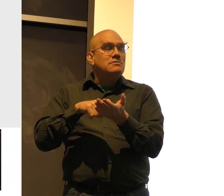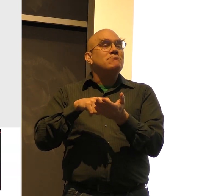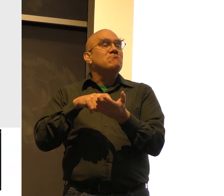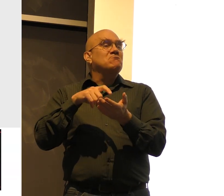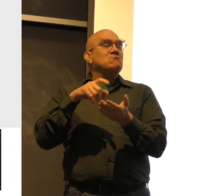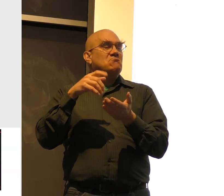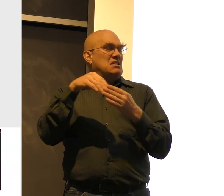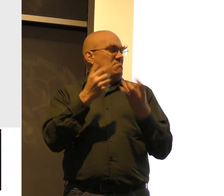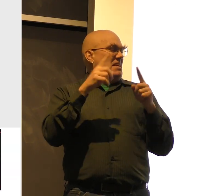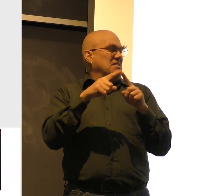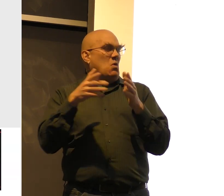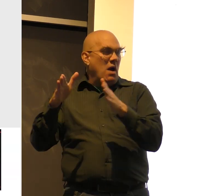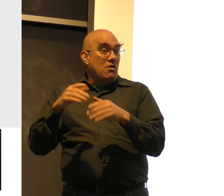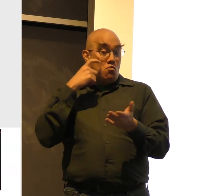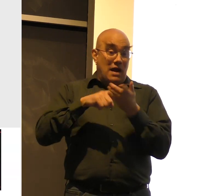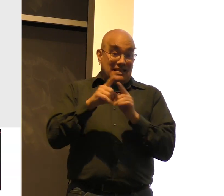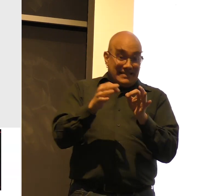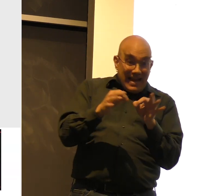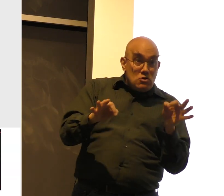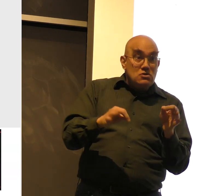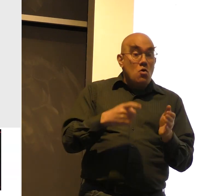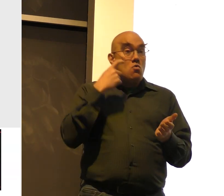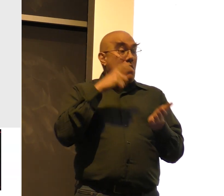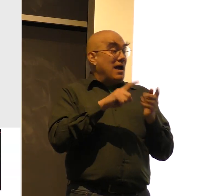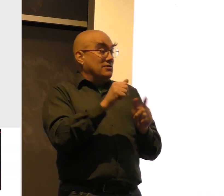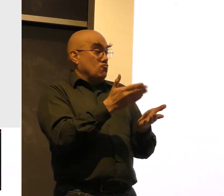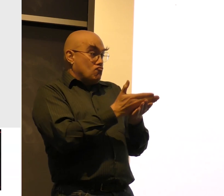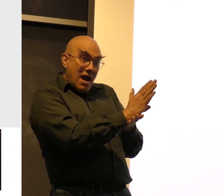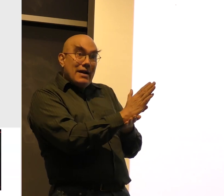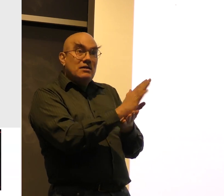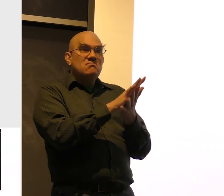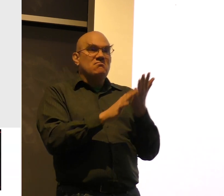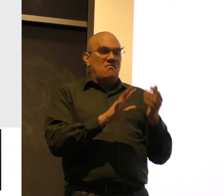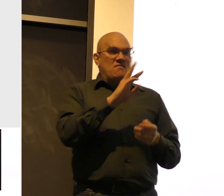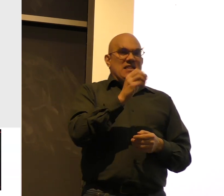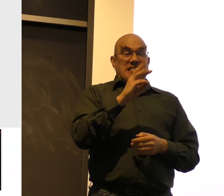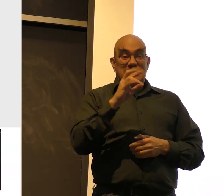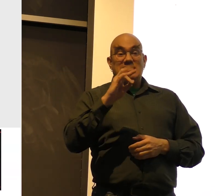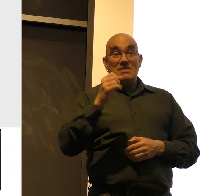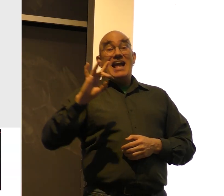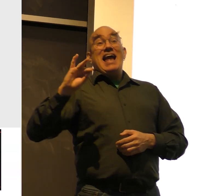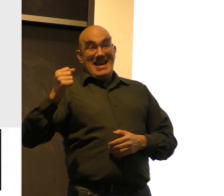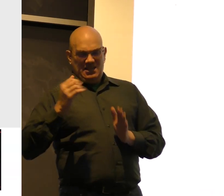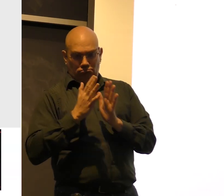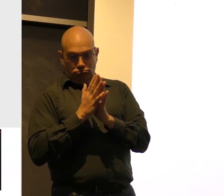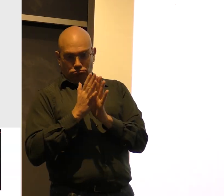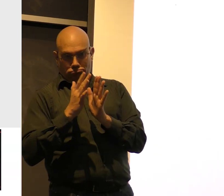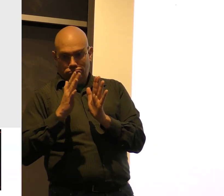As ASL became more lexically recognized in a variety of ways, on a sensing level, as well as the rights throughout the decades leading